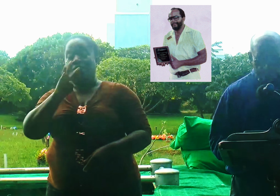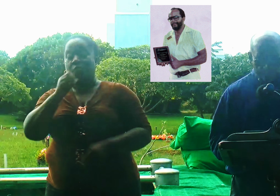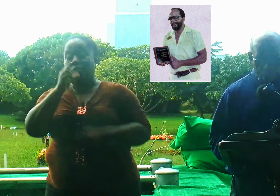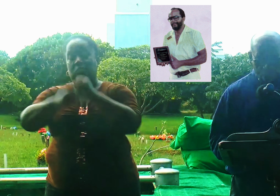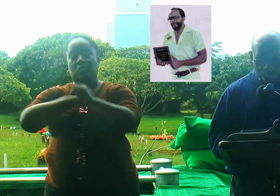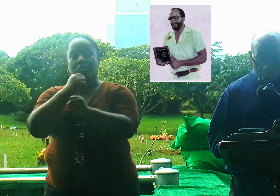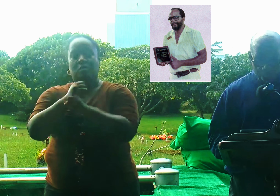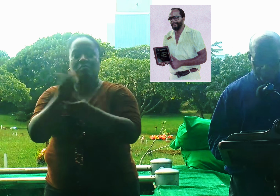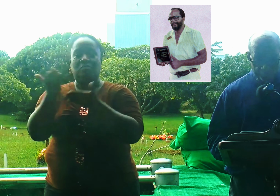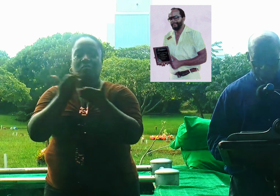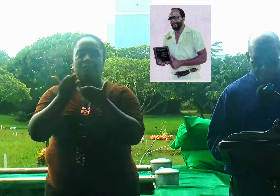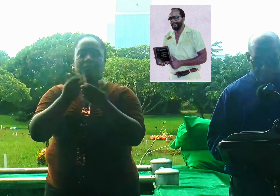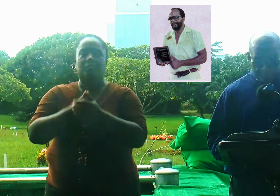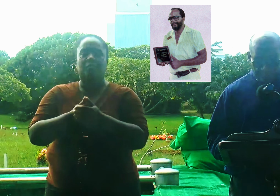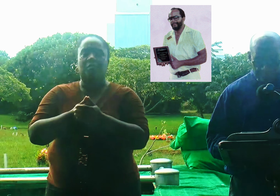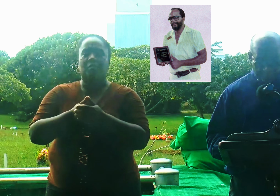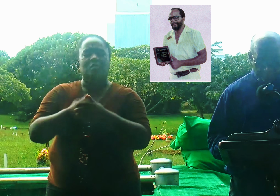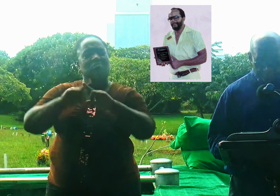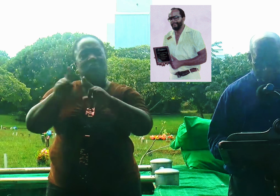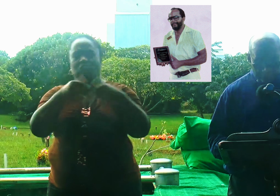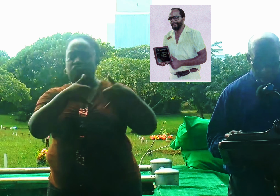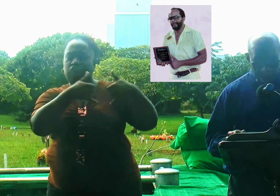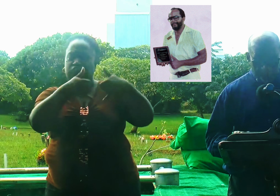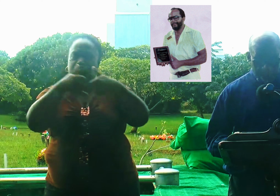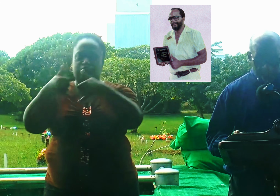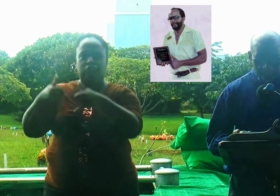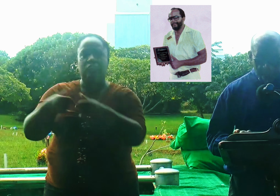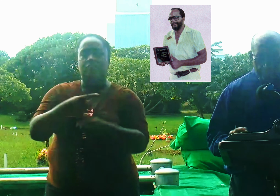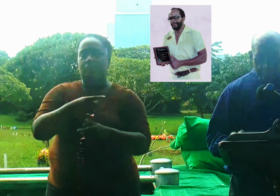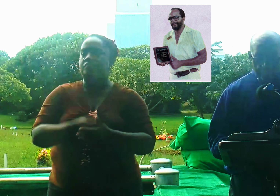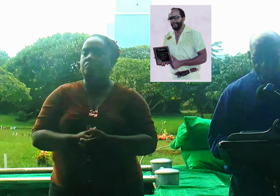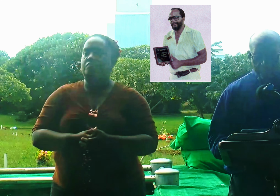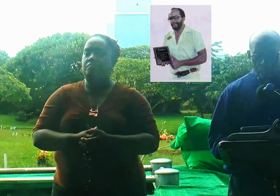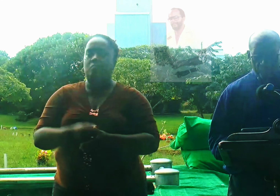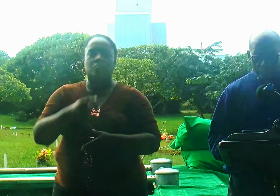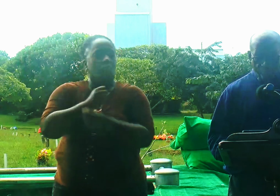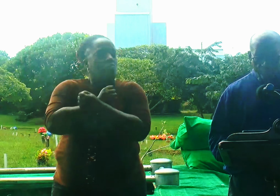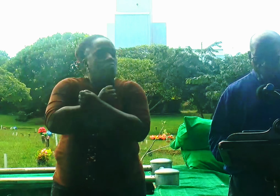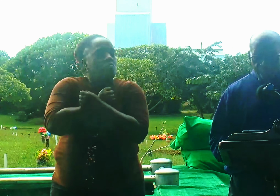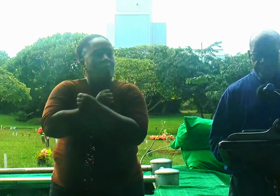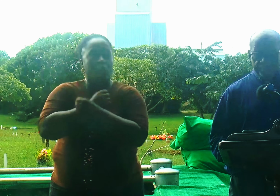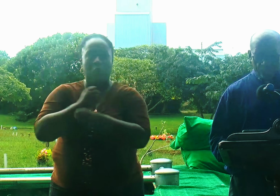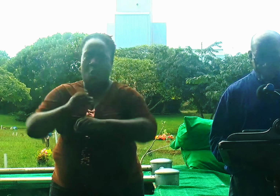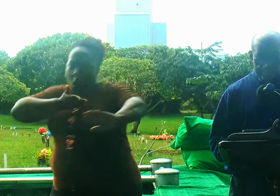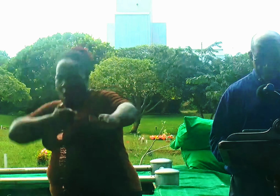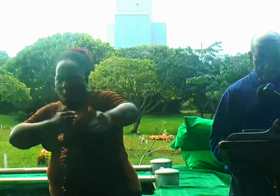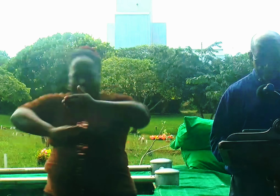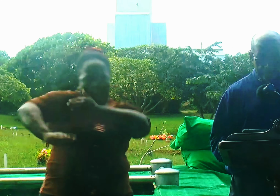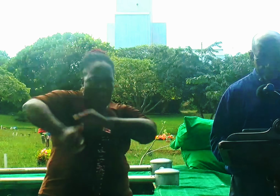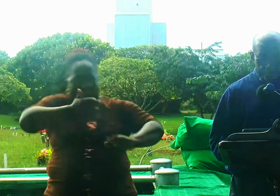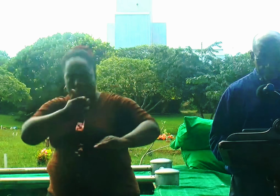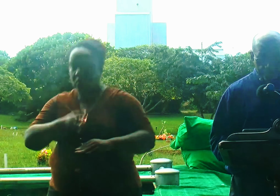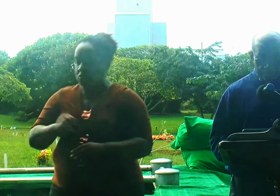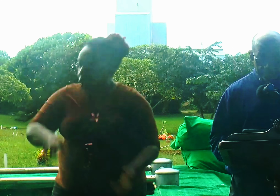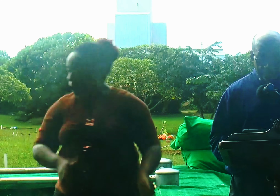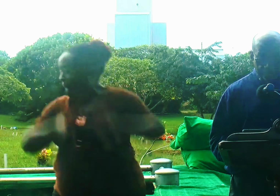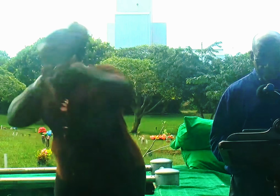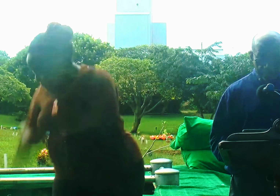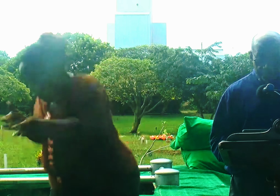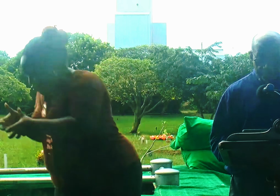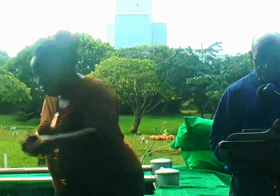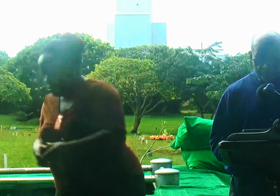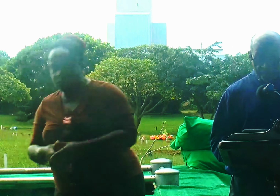receiving many awards during his time there. He loved to watch kung fu movies and wrestling. In the days